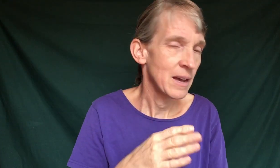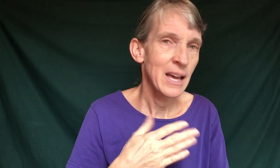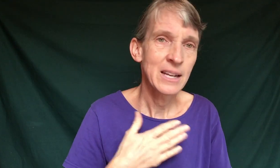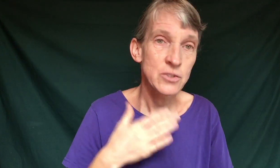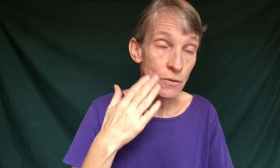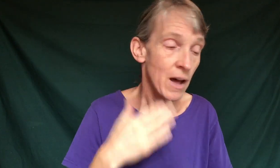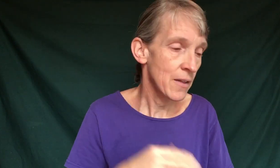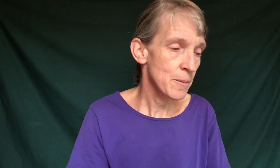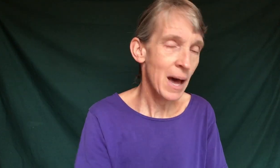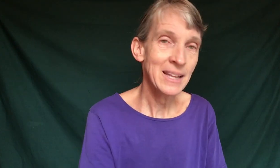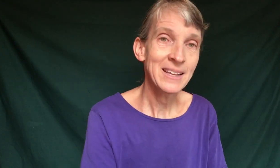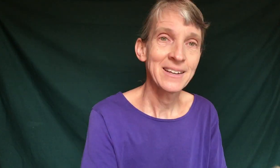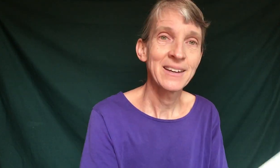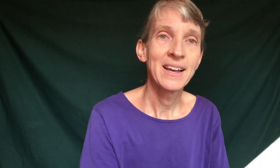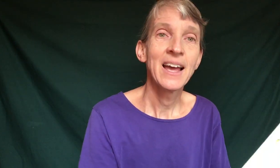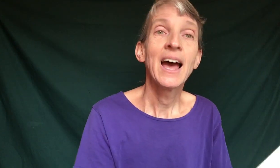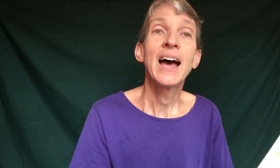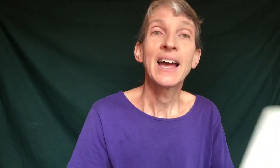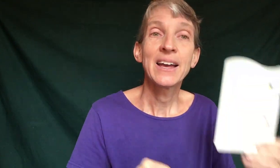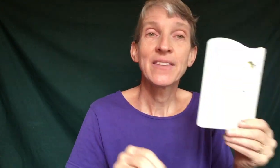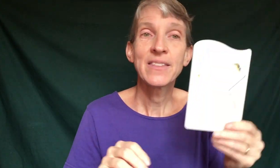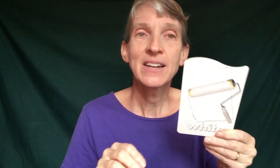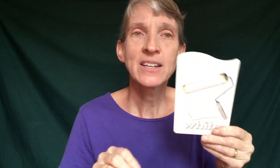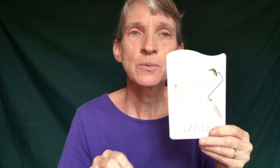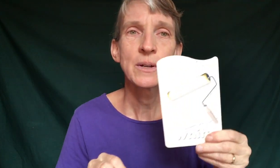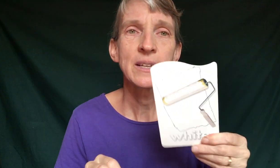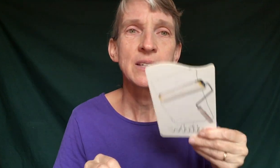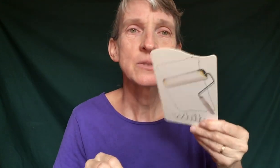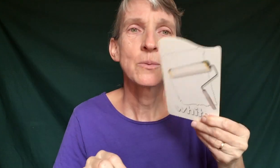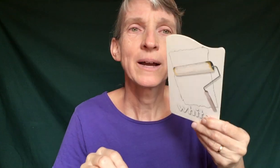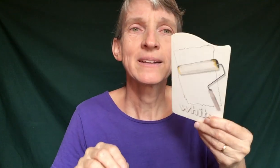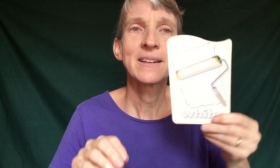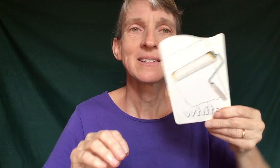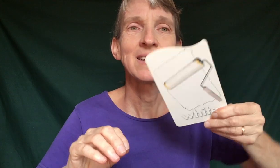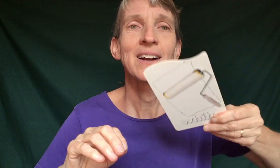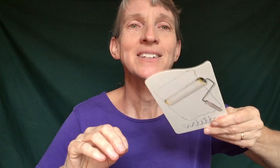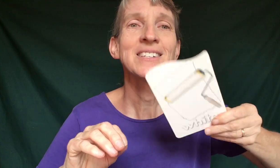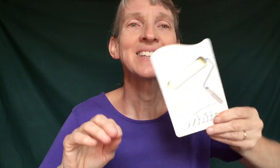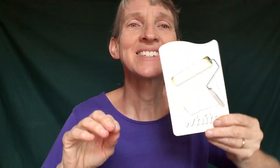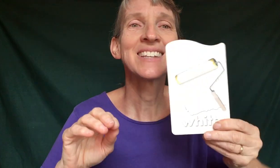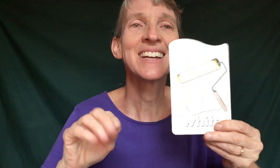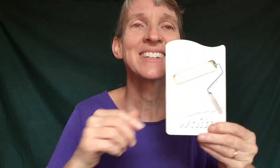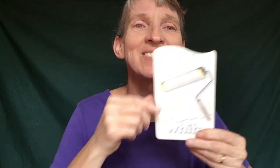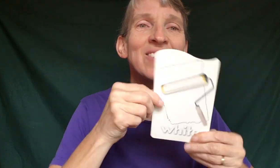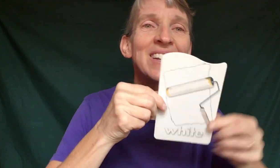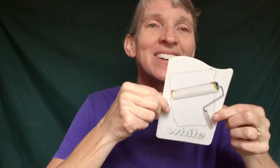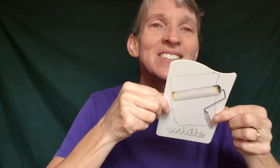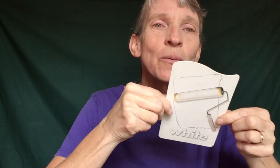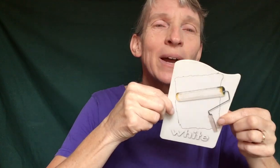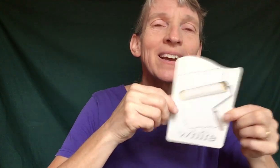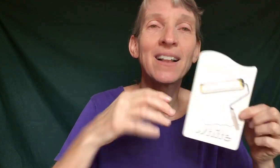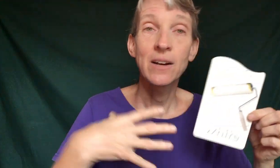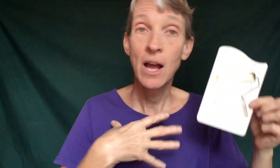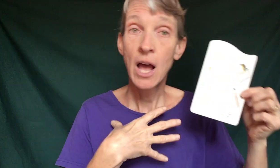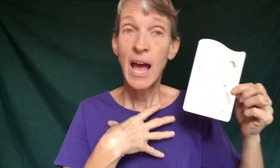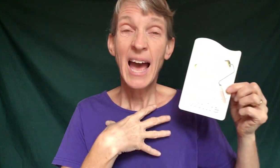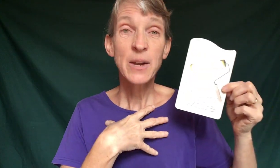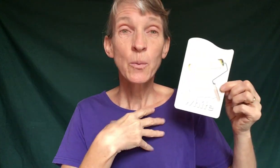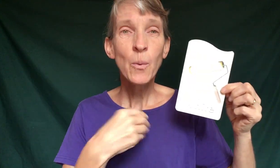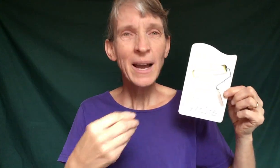And it's sort of on the body. And then the next one is white. That's a little hard to see in this light, but there's a white color. And white